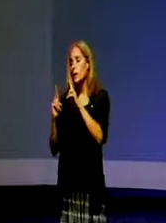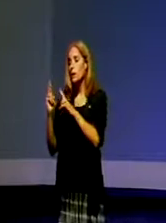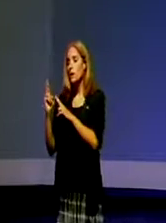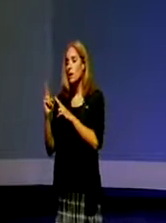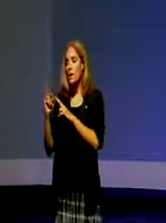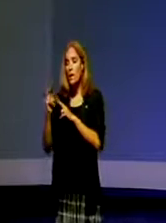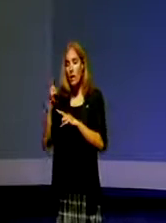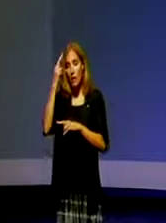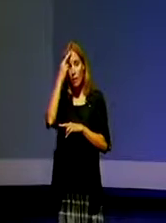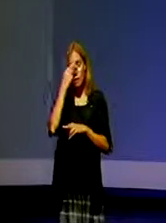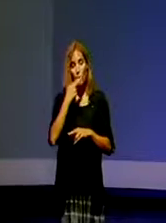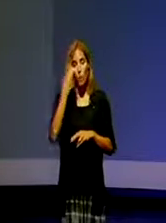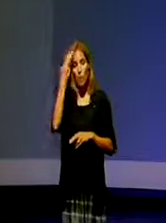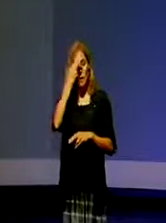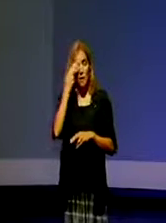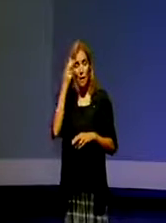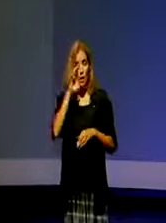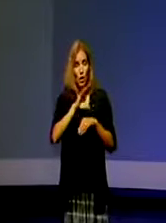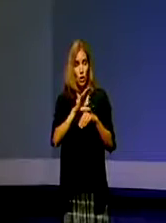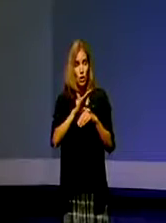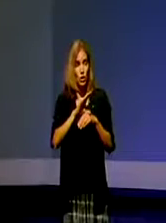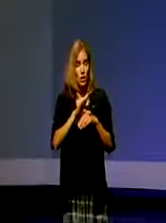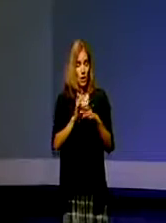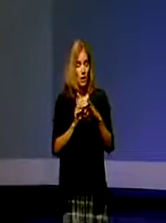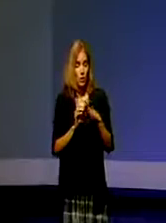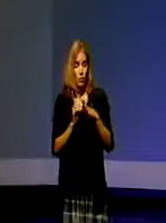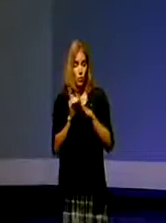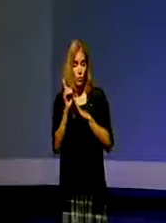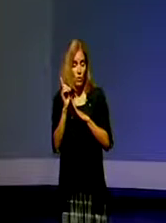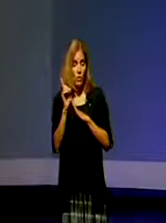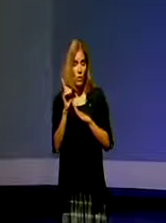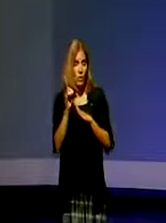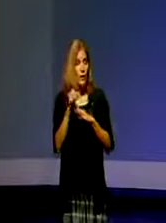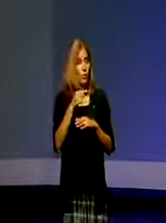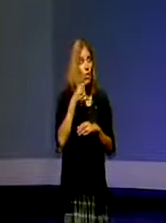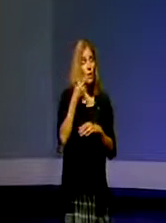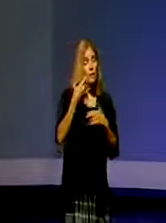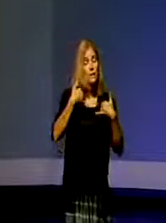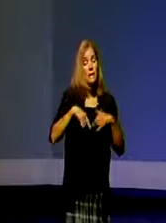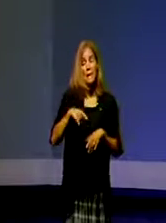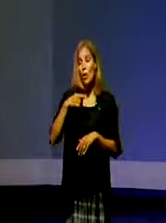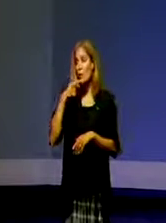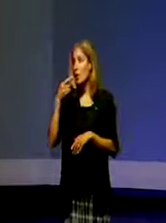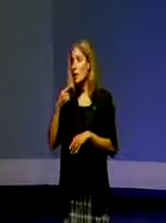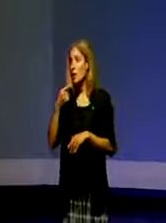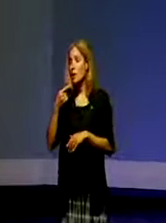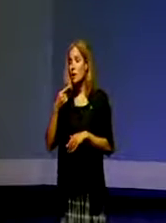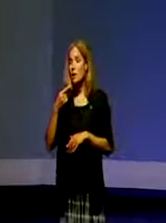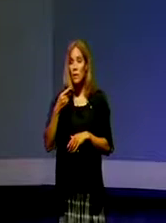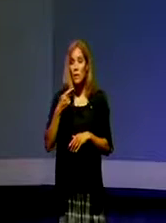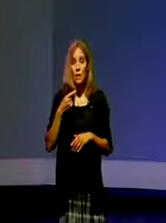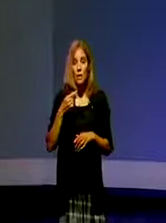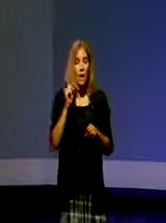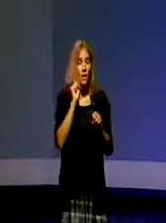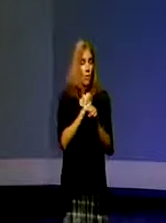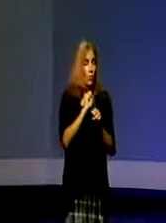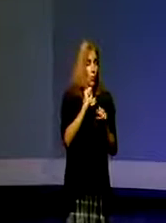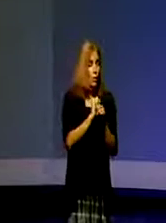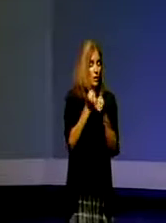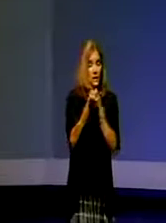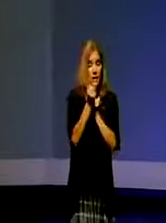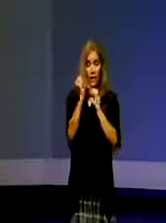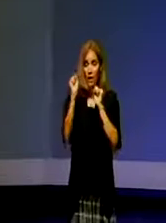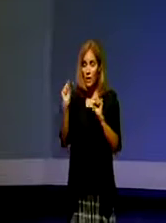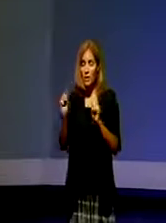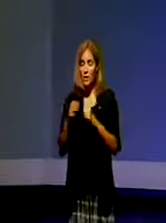rise of the Roman Catholic Church, which has proclaimed and still proclaims a doctrine of a works